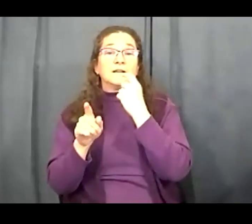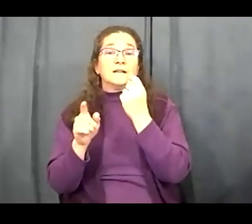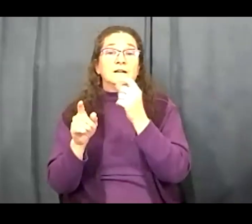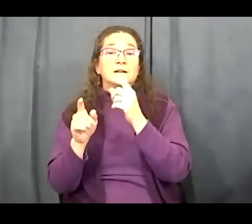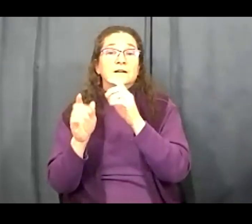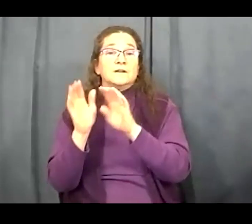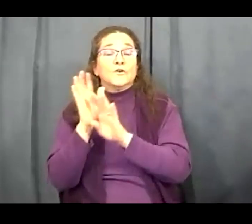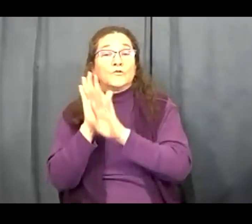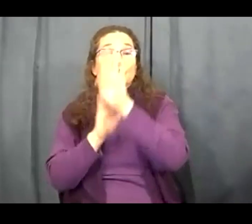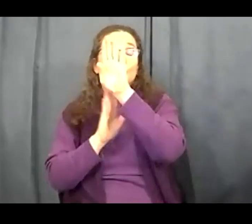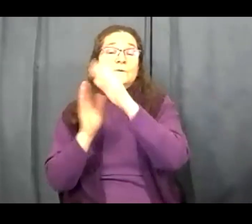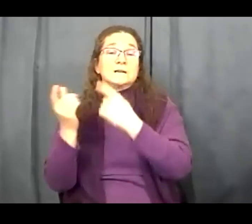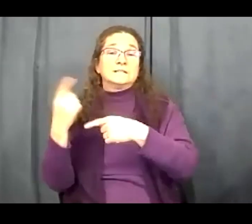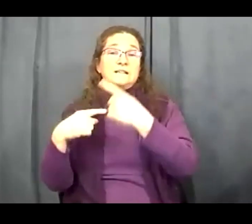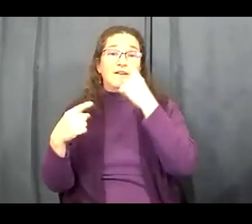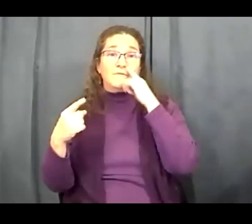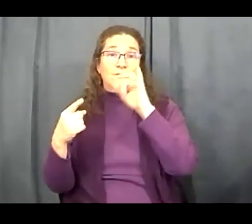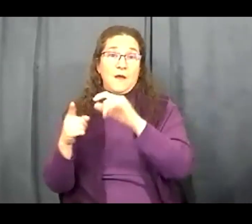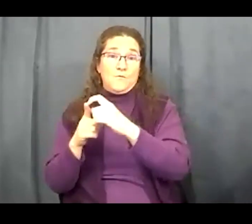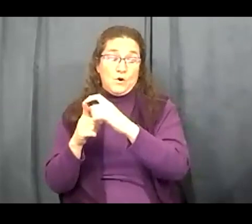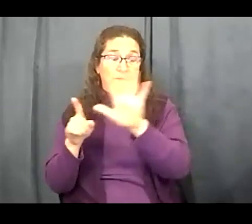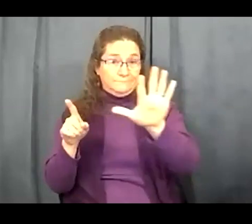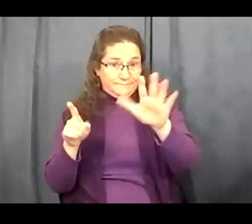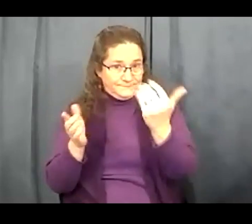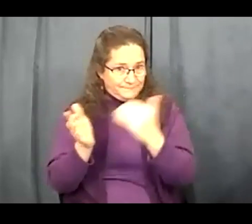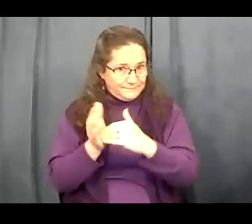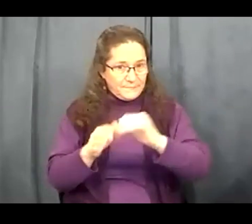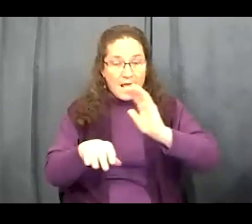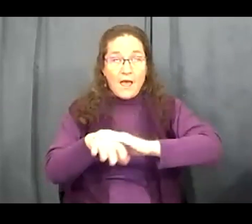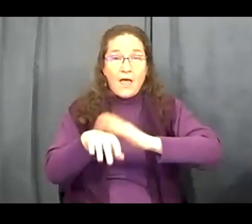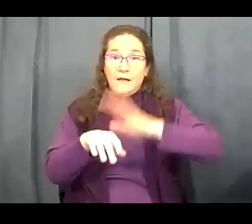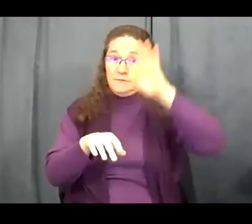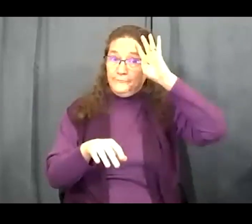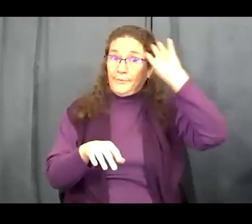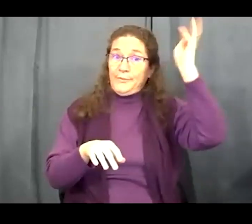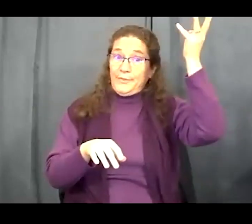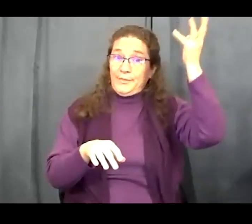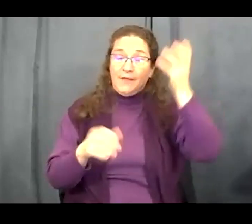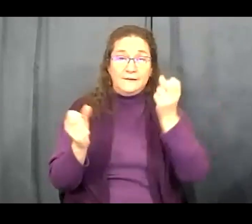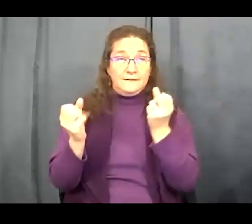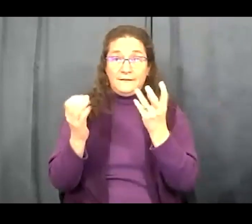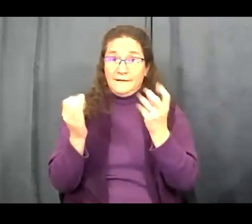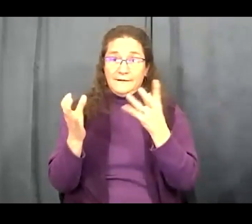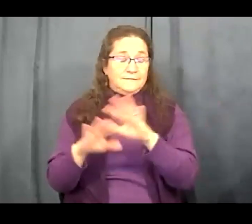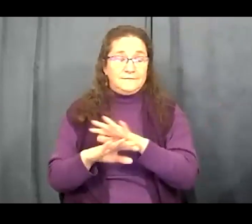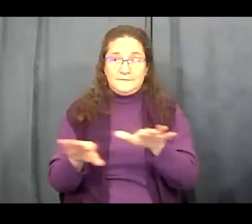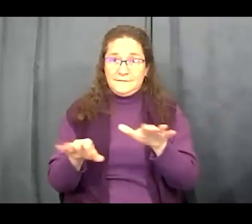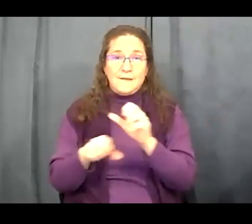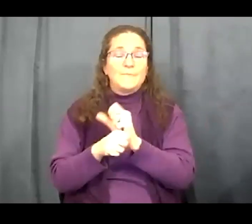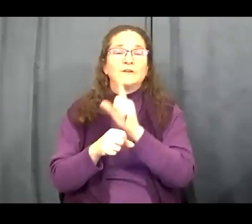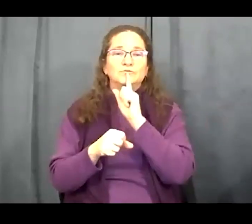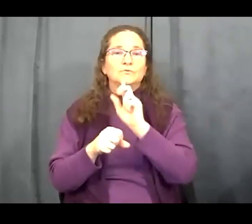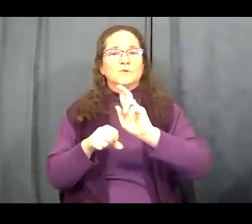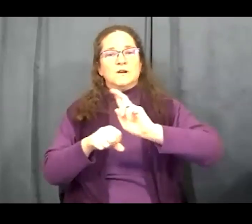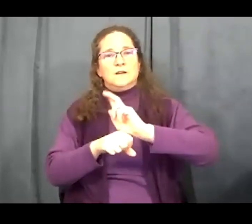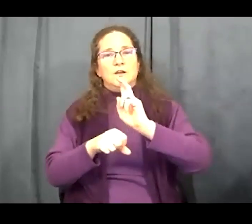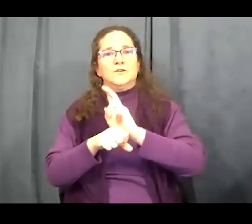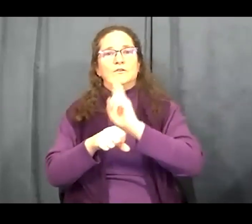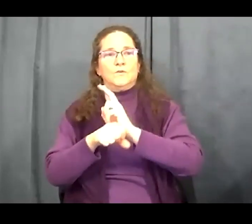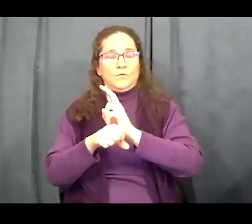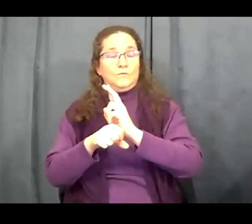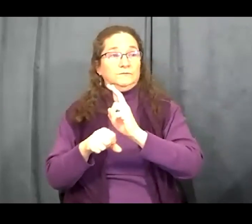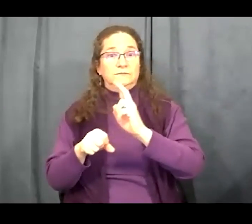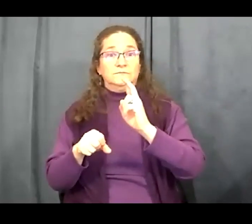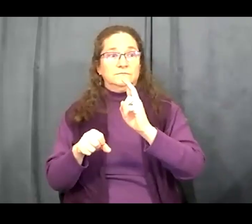create a sign for the word. I will caution you again, don't just create your own signs. Make sure you're using signs that have been established